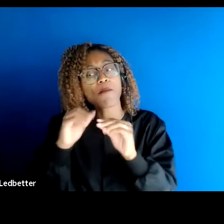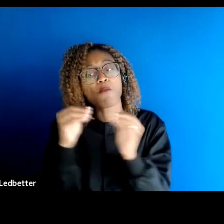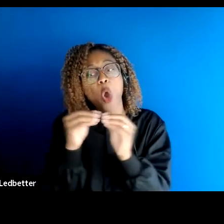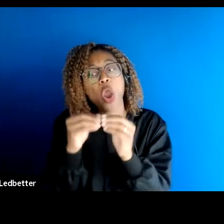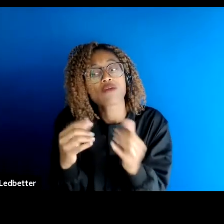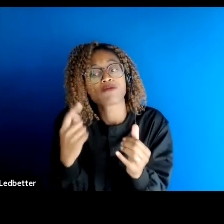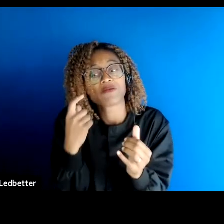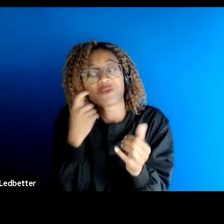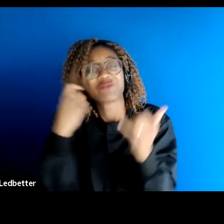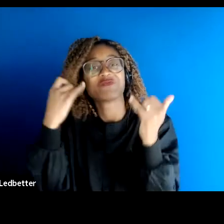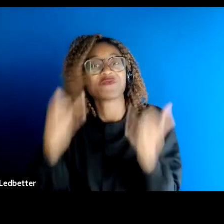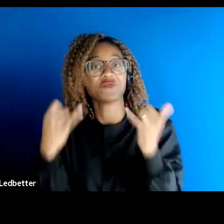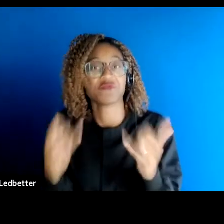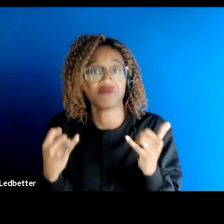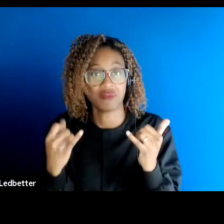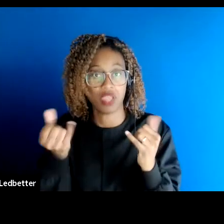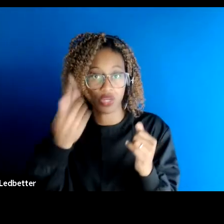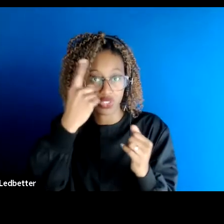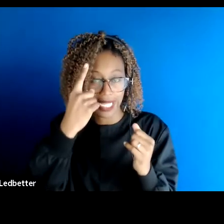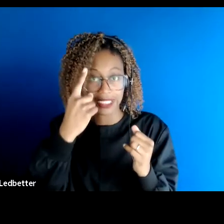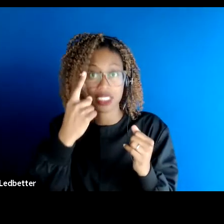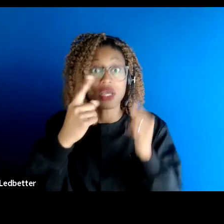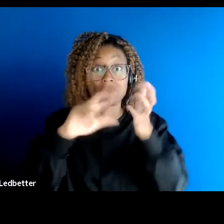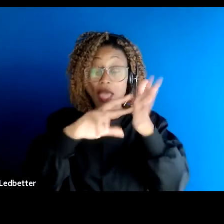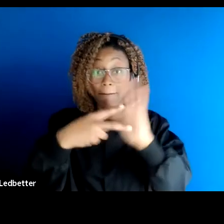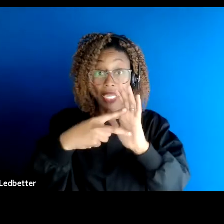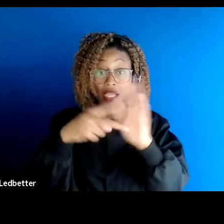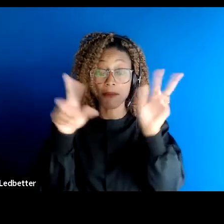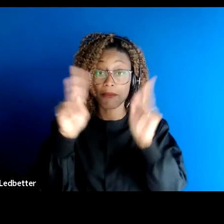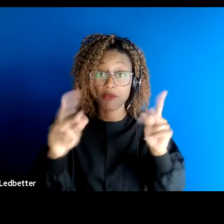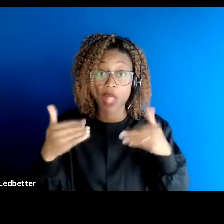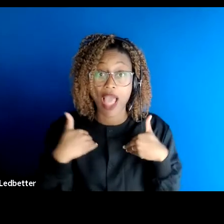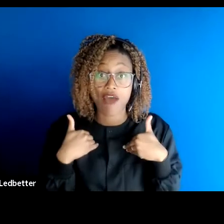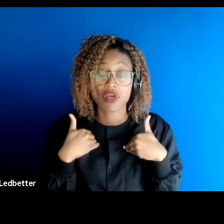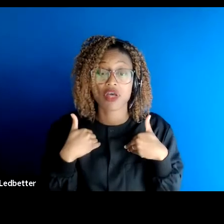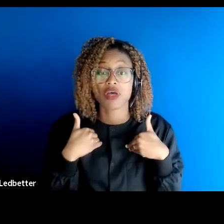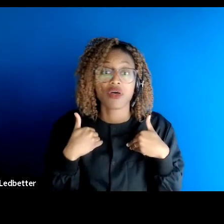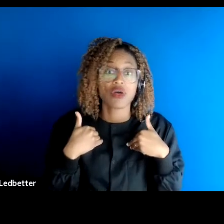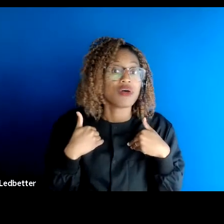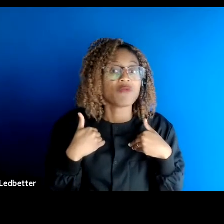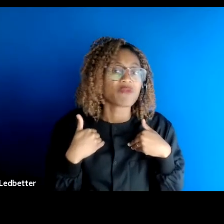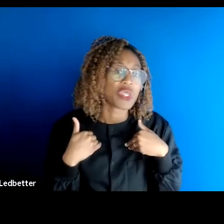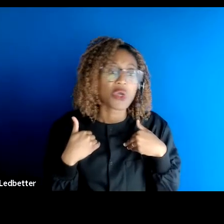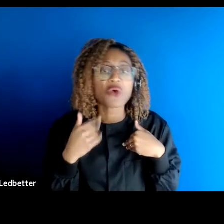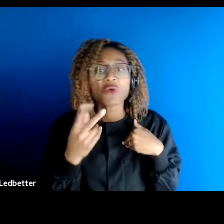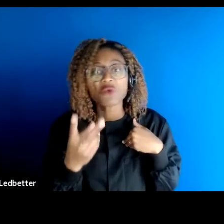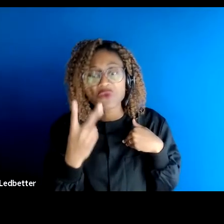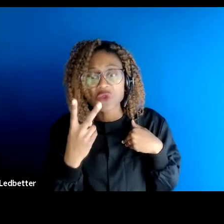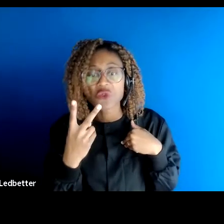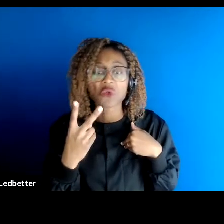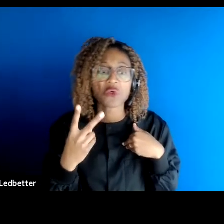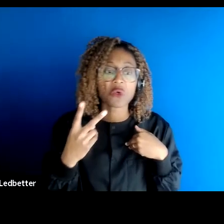it, should mean when people have two or more lived experiences that come